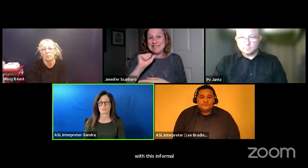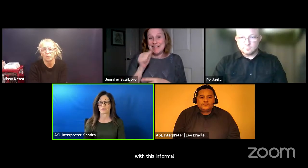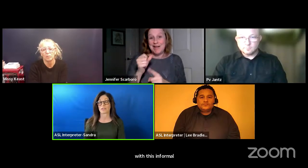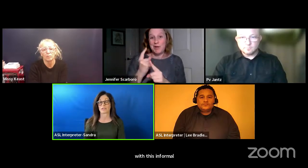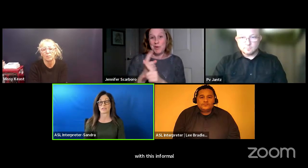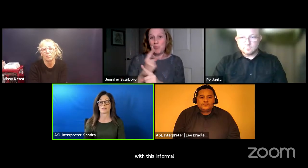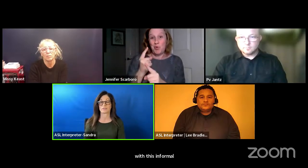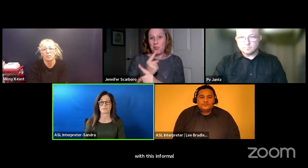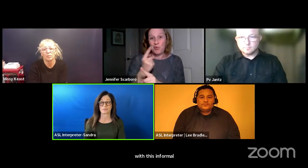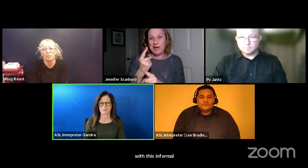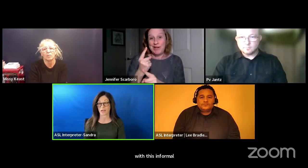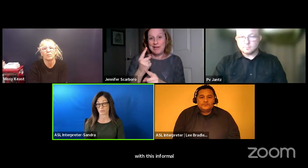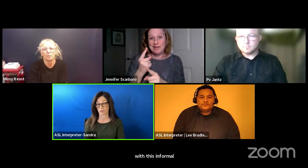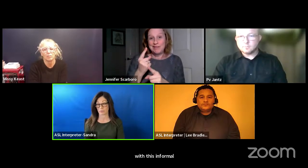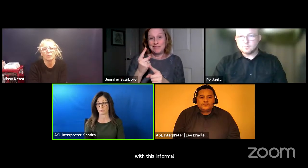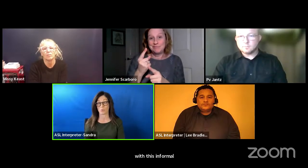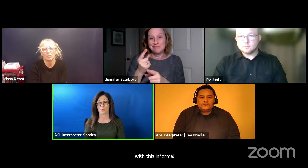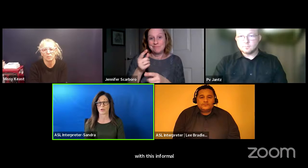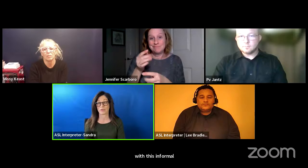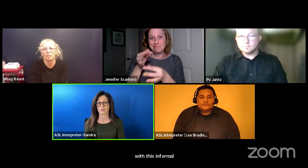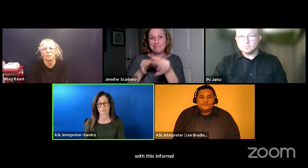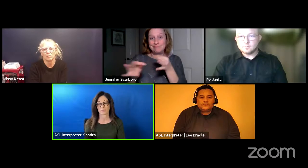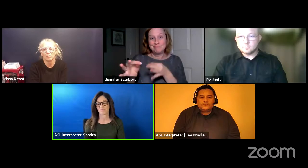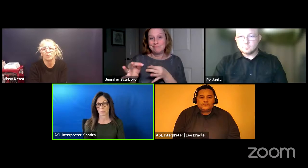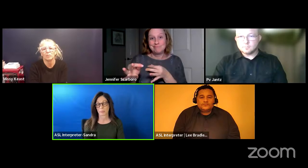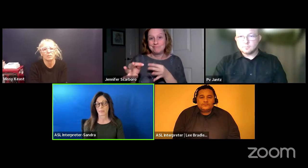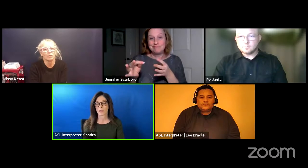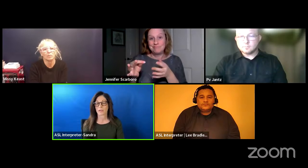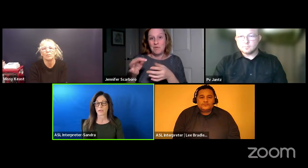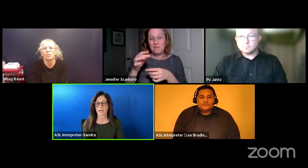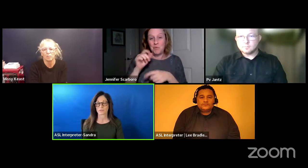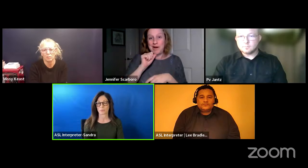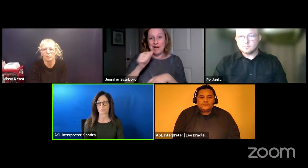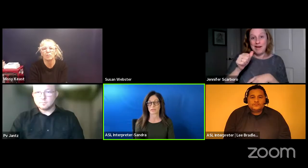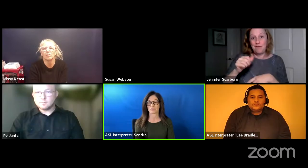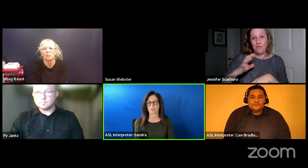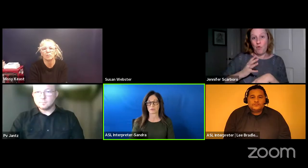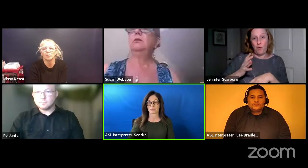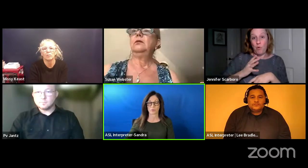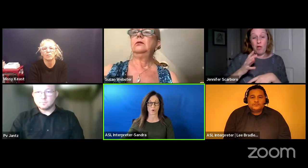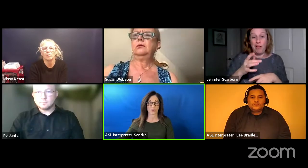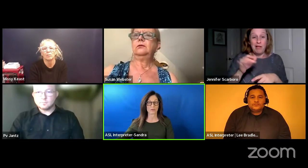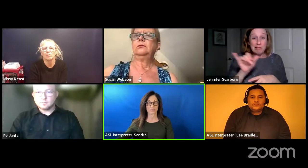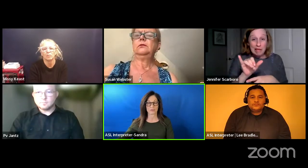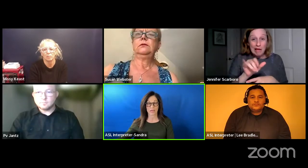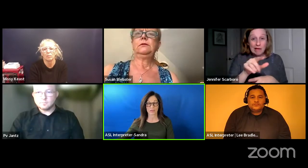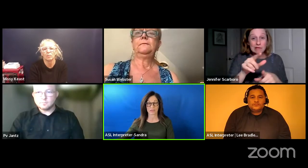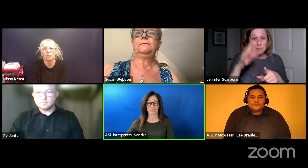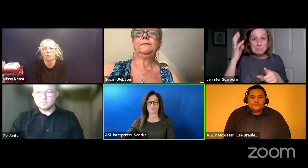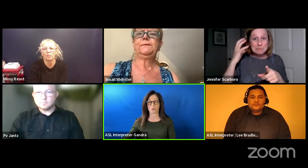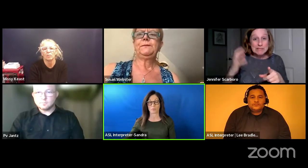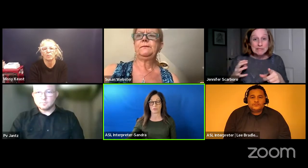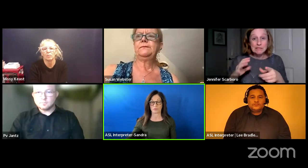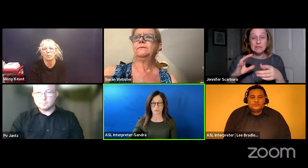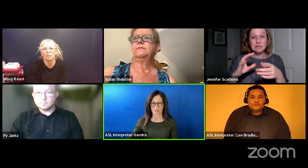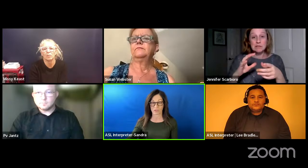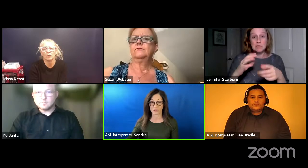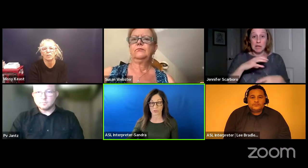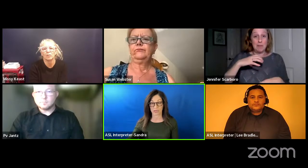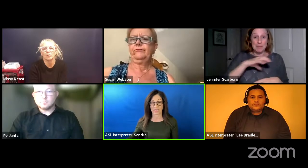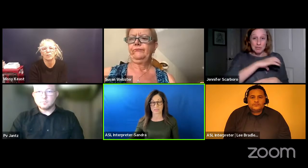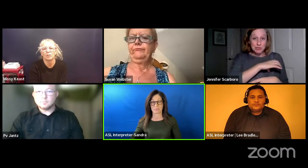reduction in fee is not really appropriate as a replacement for, as an